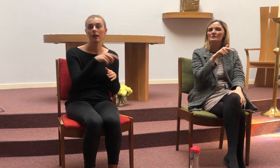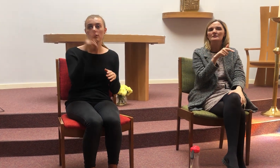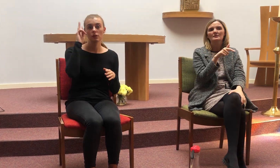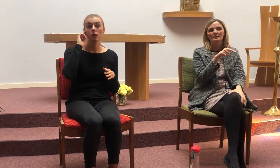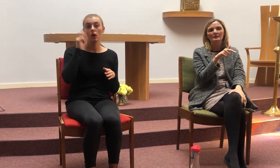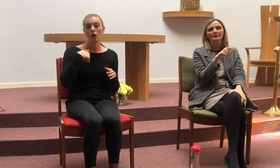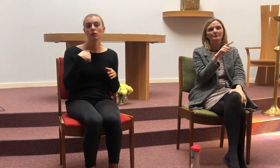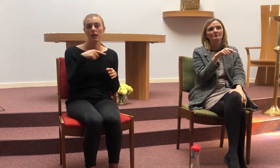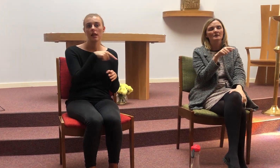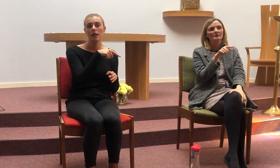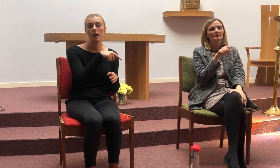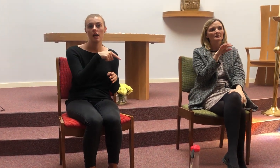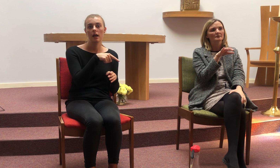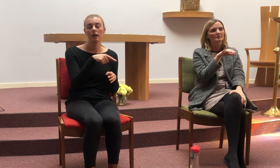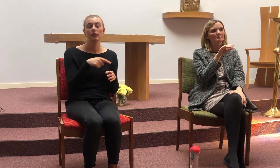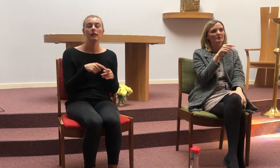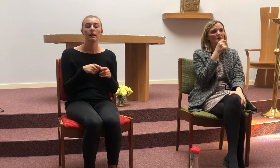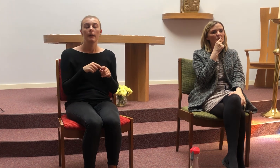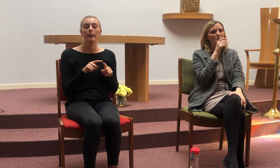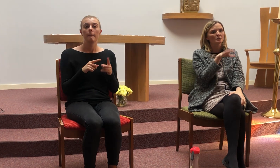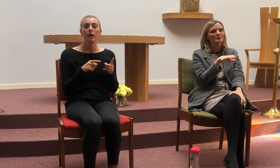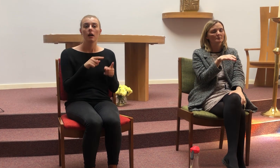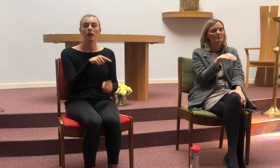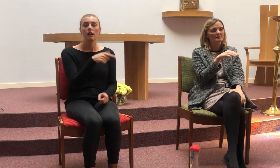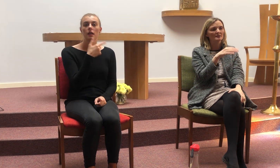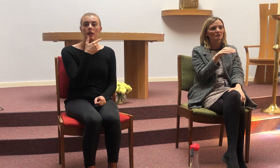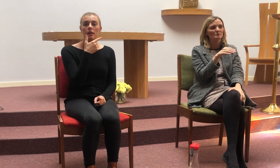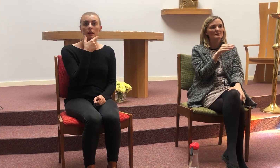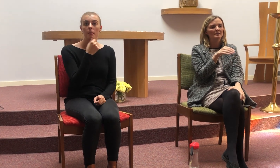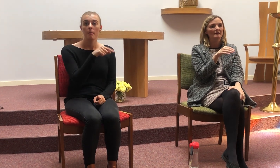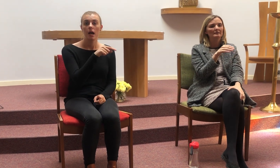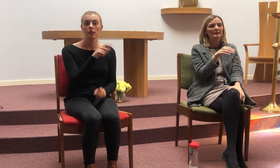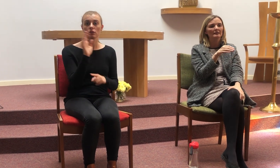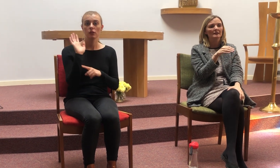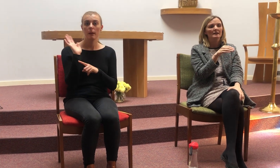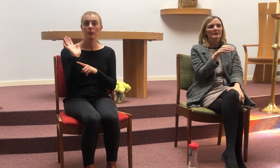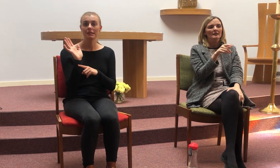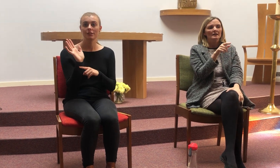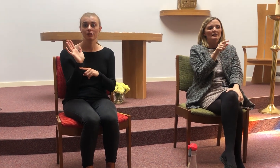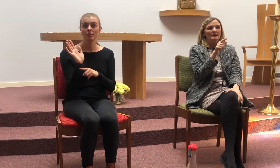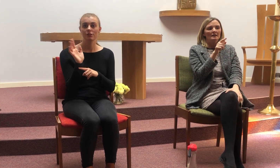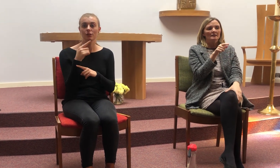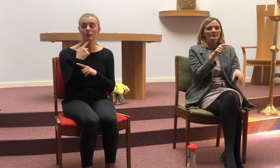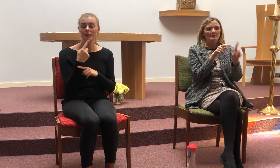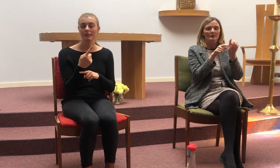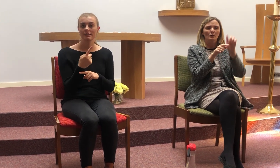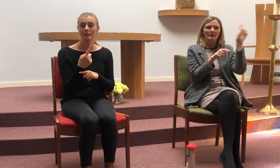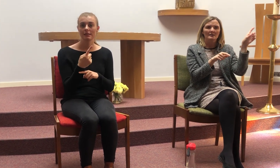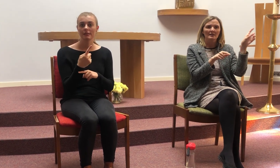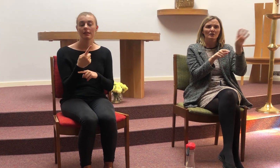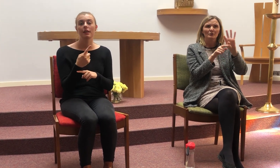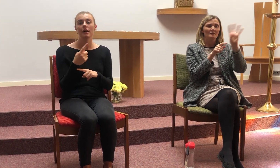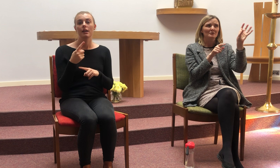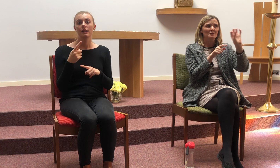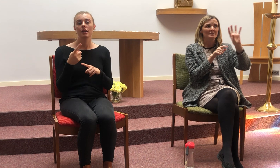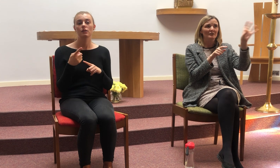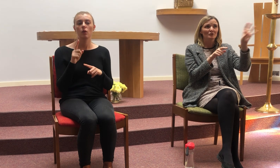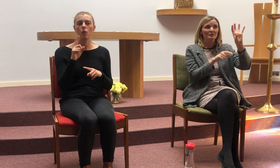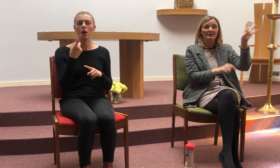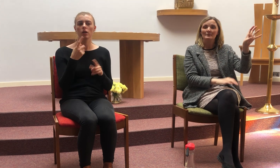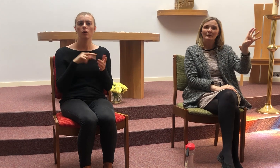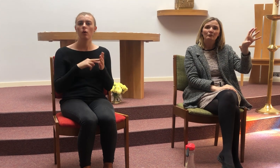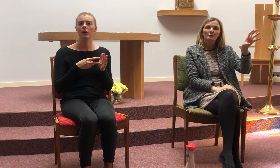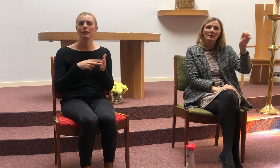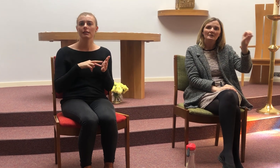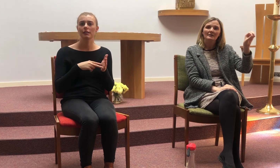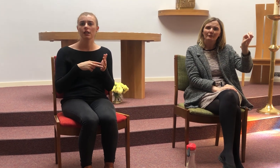And it was the guy who was doing the presentation was saying that there's an organisation, or I don't know, is it